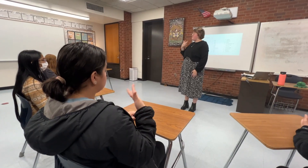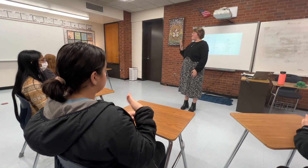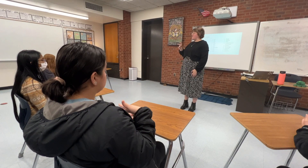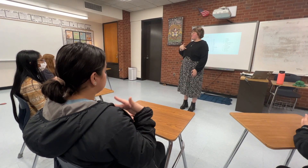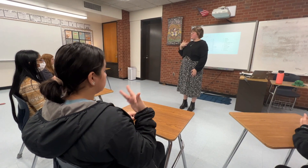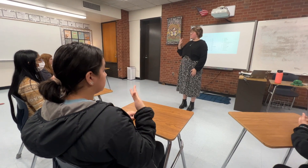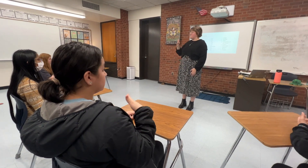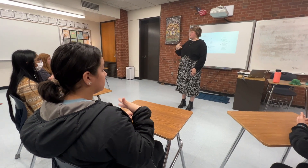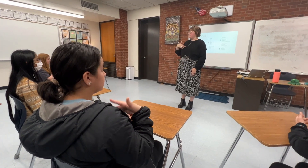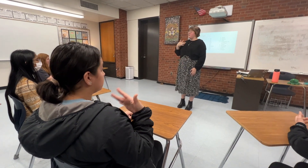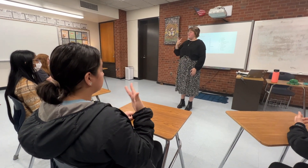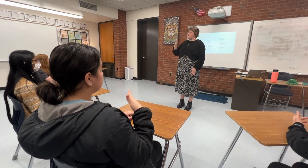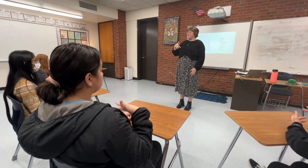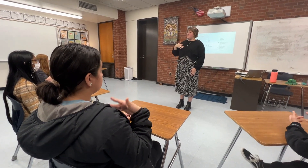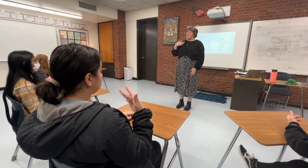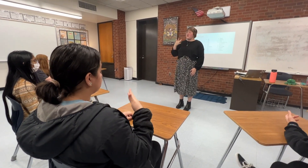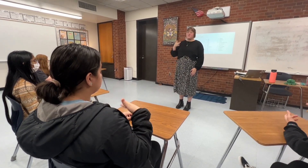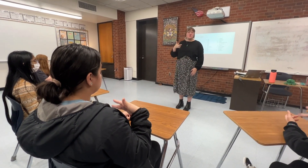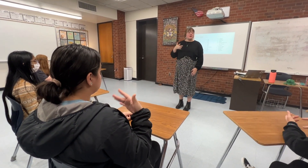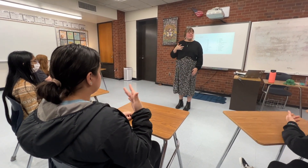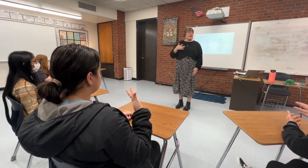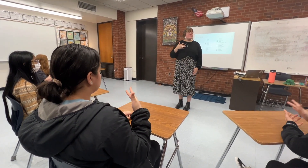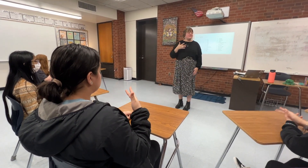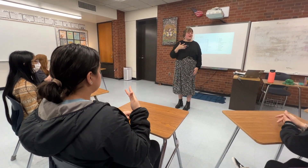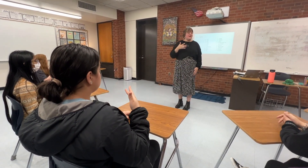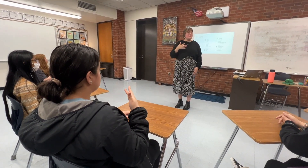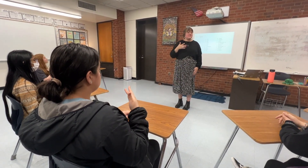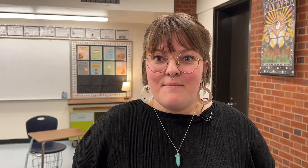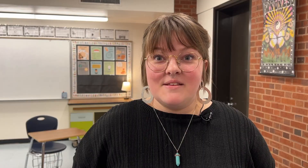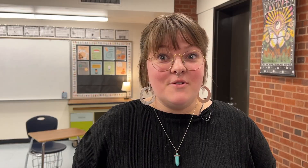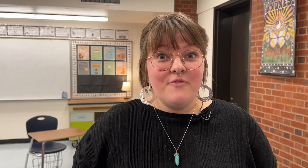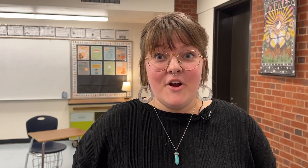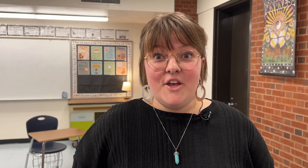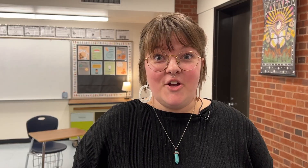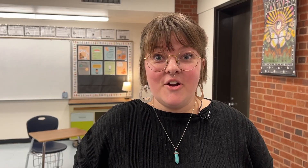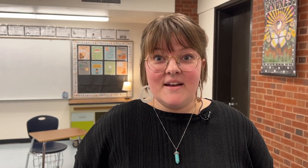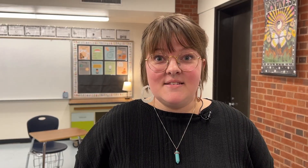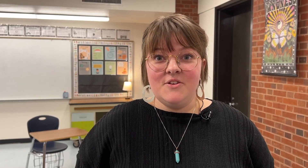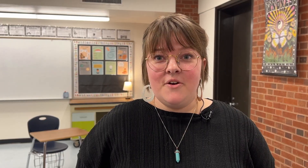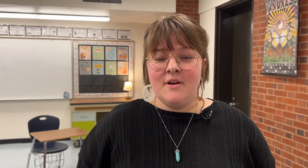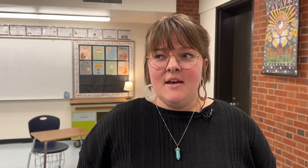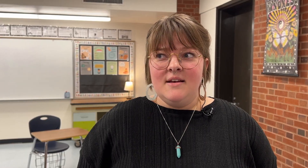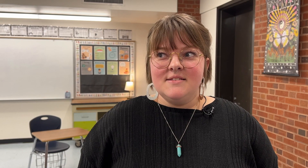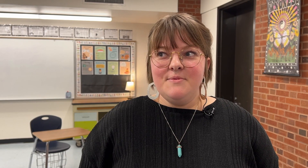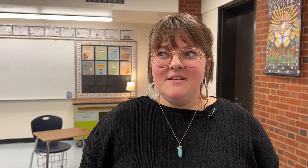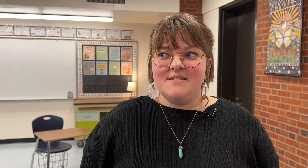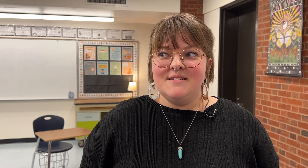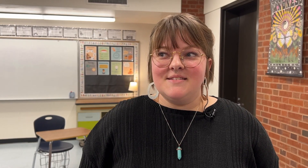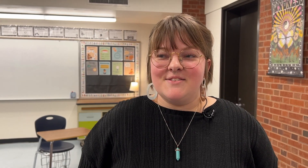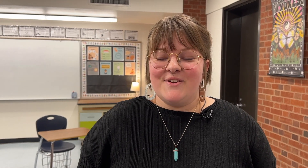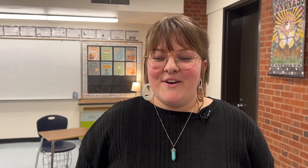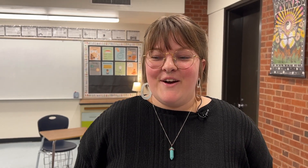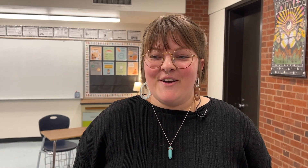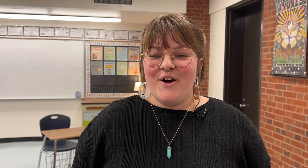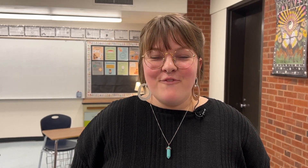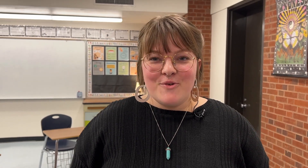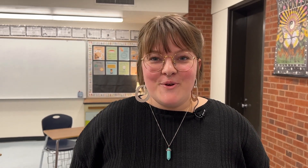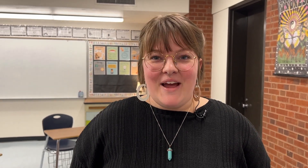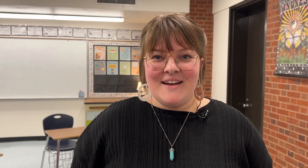that is a huge part of it. It was really wonderful to expose them to some of that because they were very curious. You know some of these things it's uncomfortable to ask